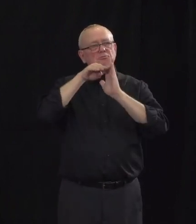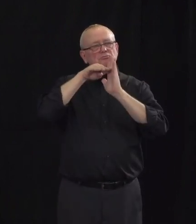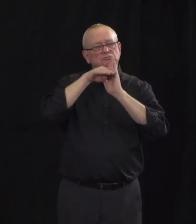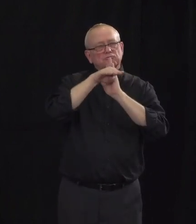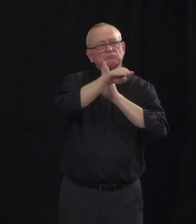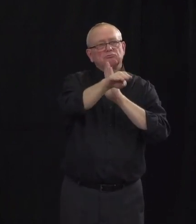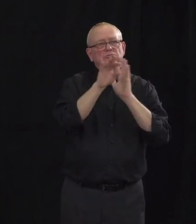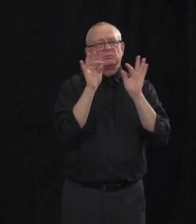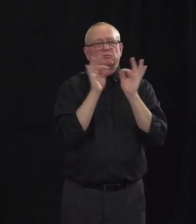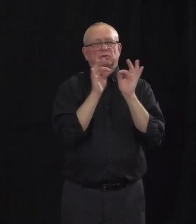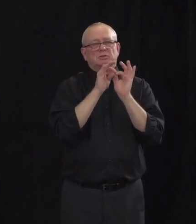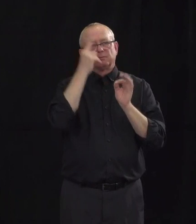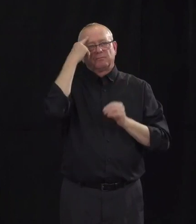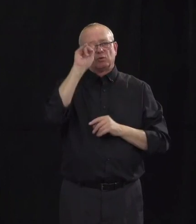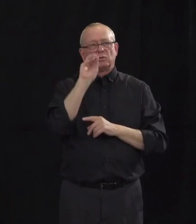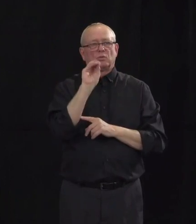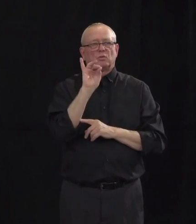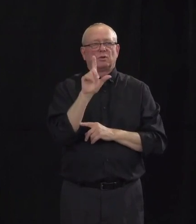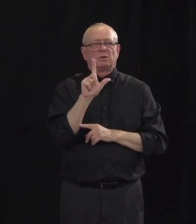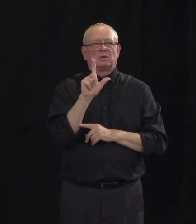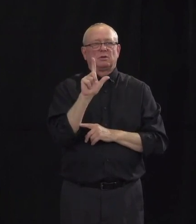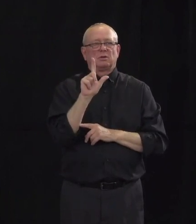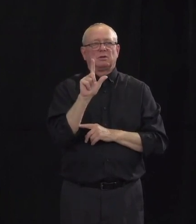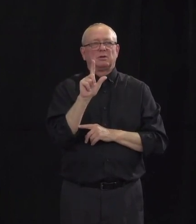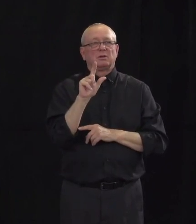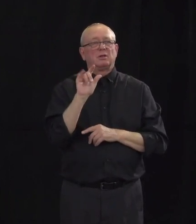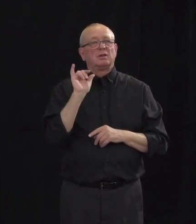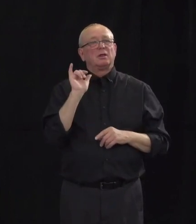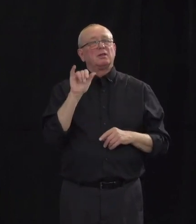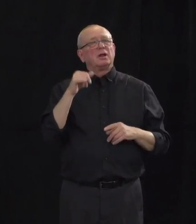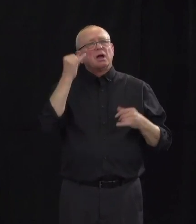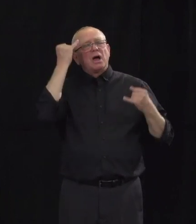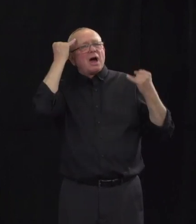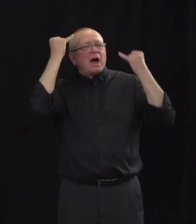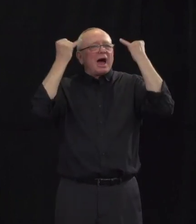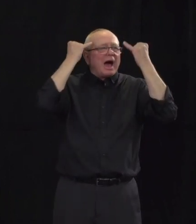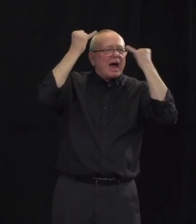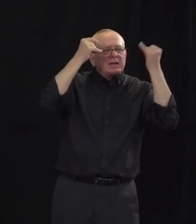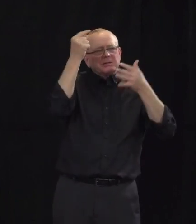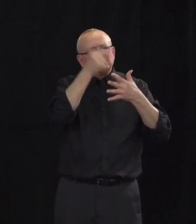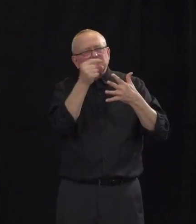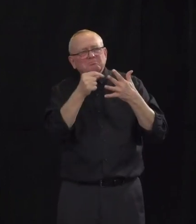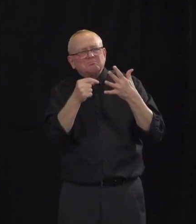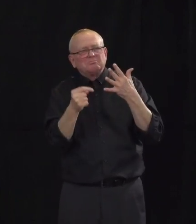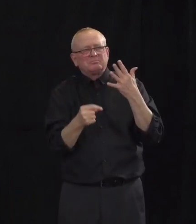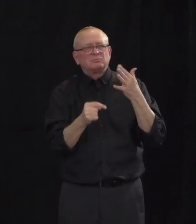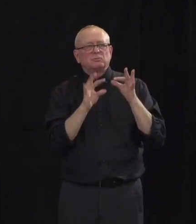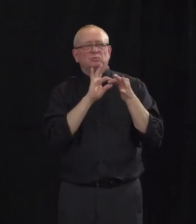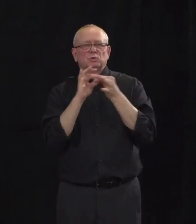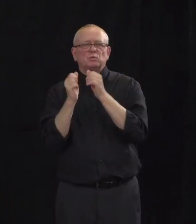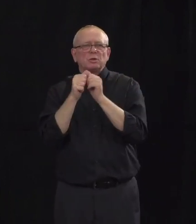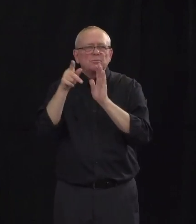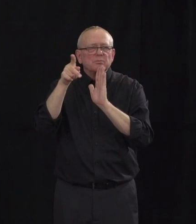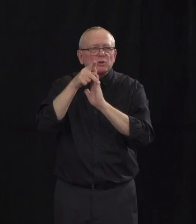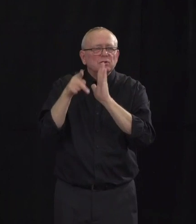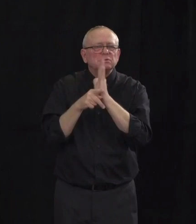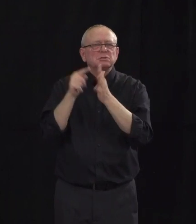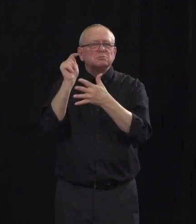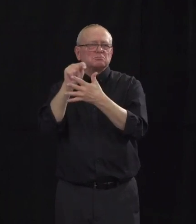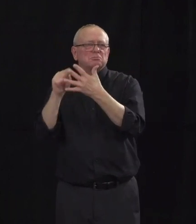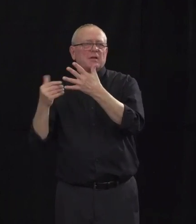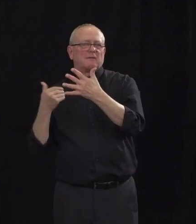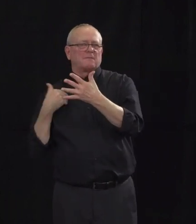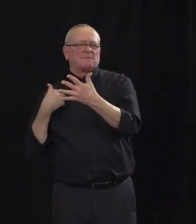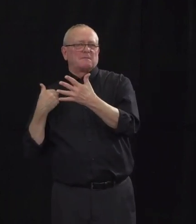all conceptual policy instruments at this point. What I'm trying to remind our partners